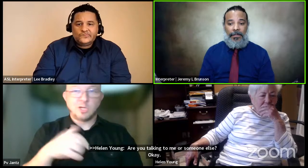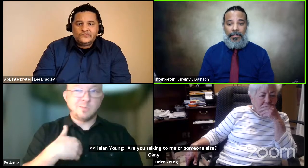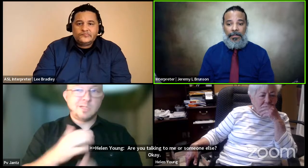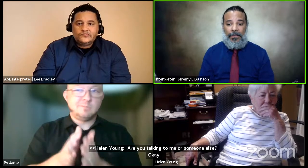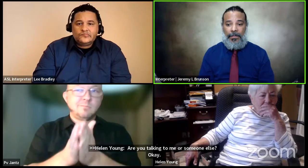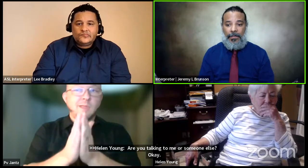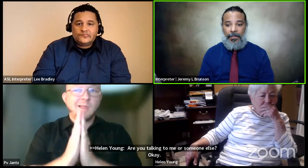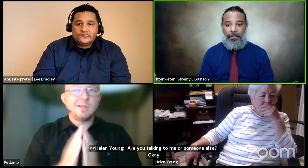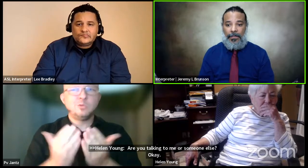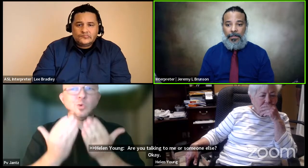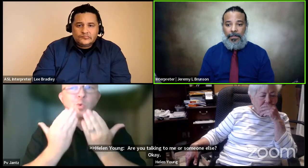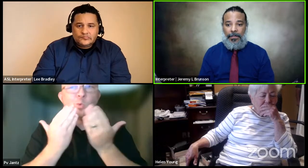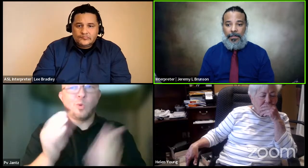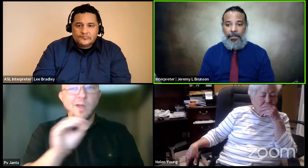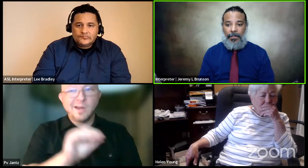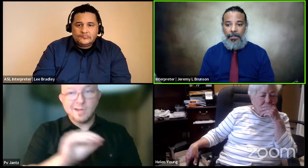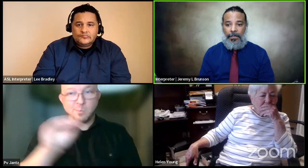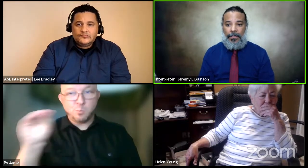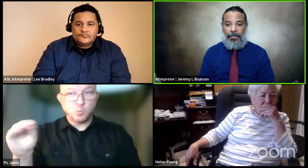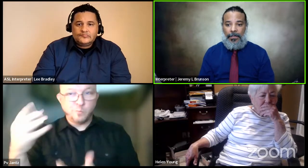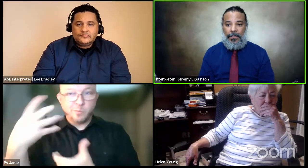comments.